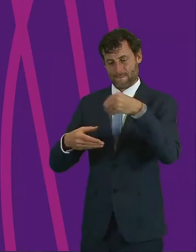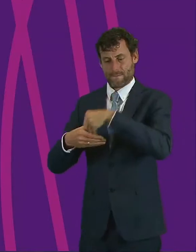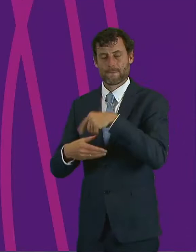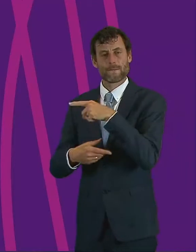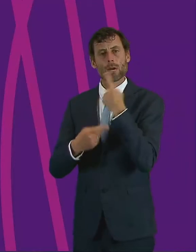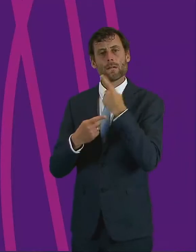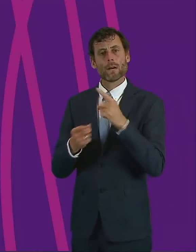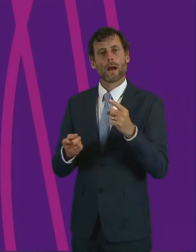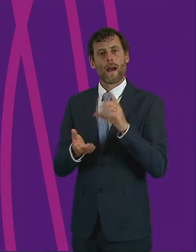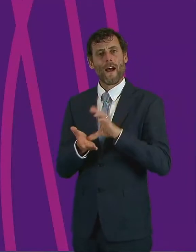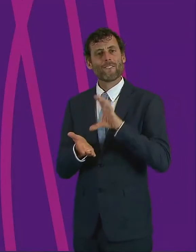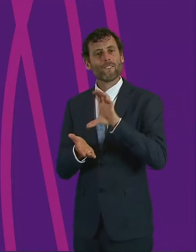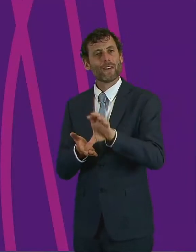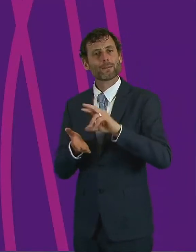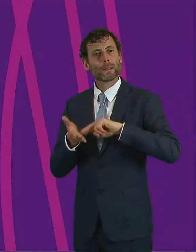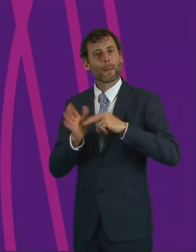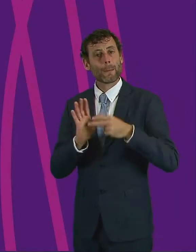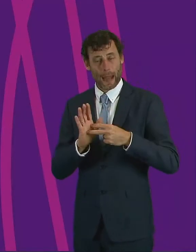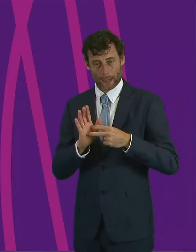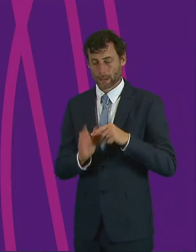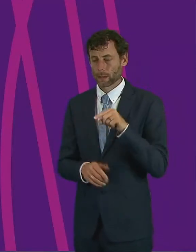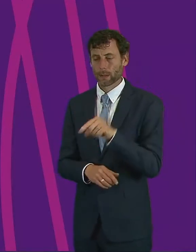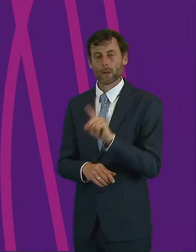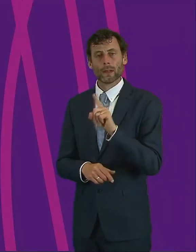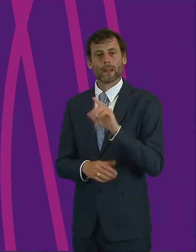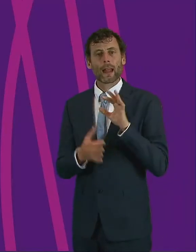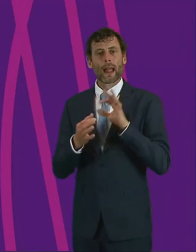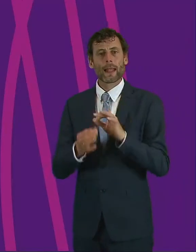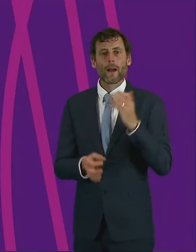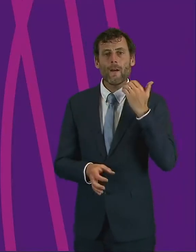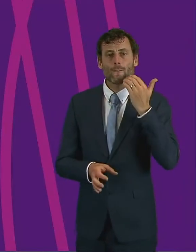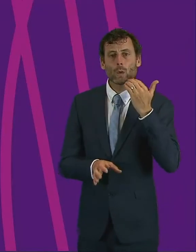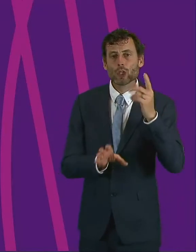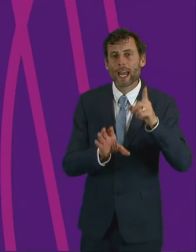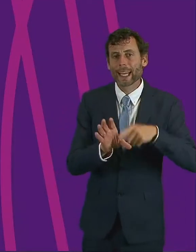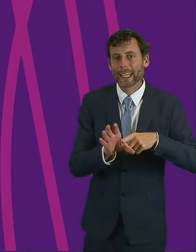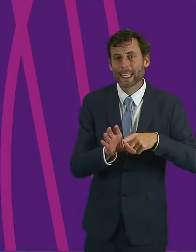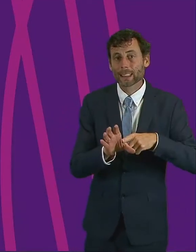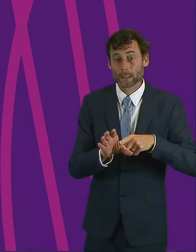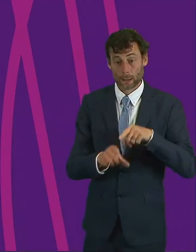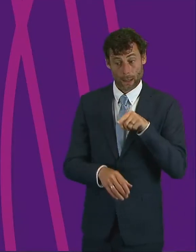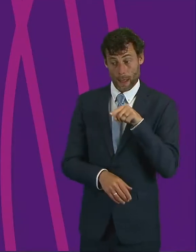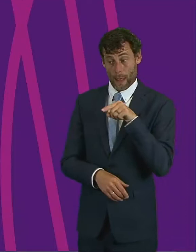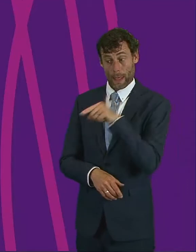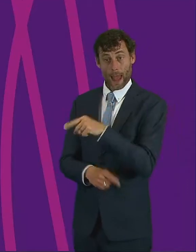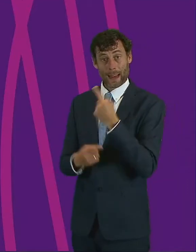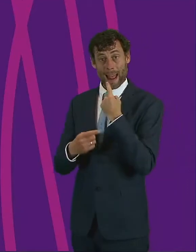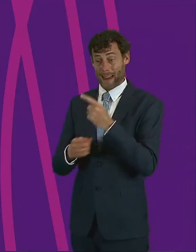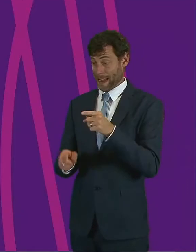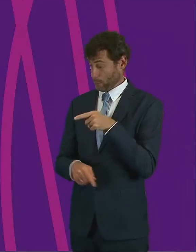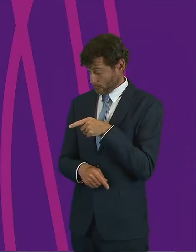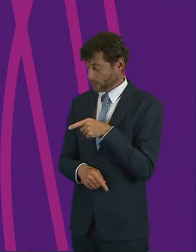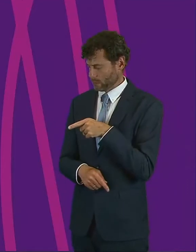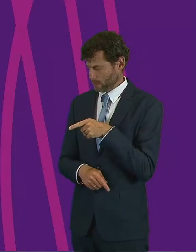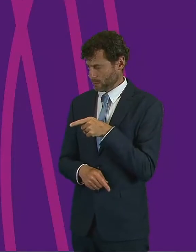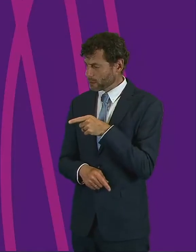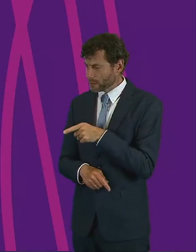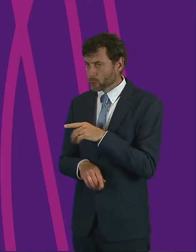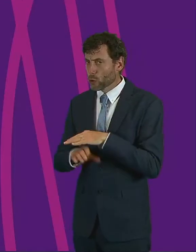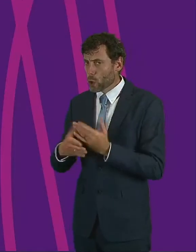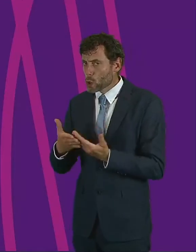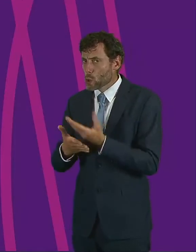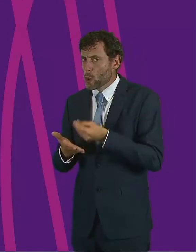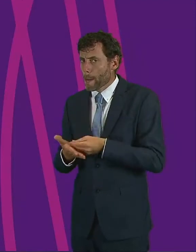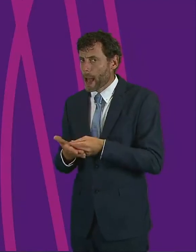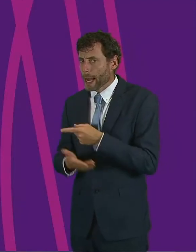last week, which we know extends to future years and does not add new money this year. I say all that merely